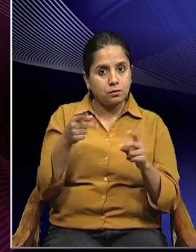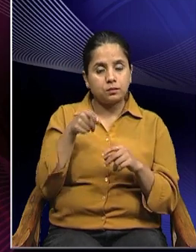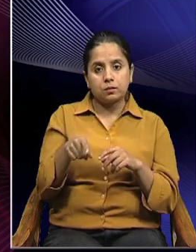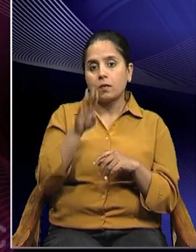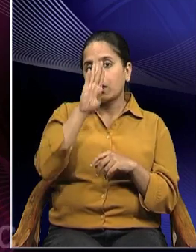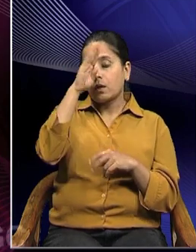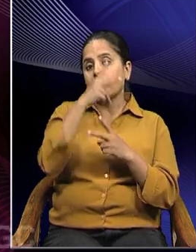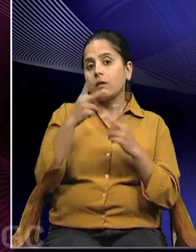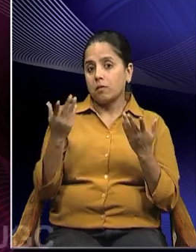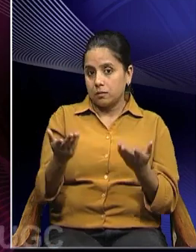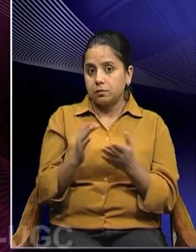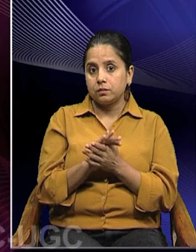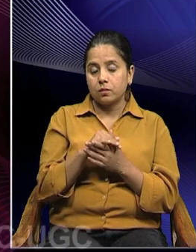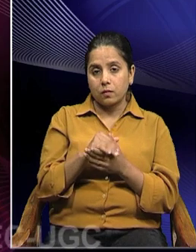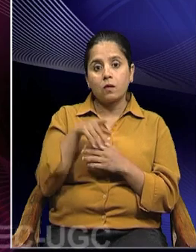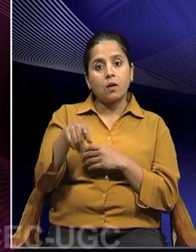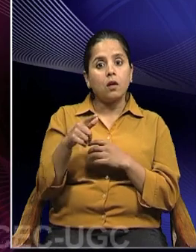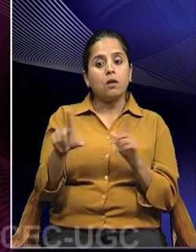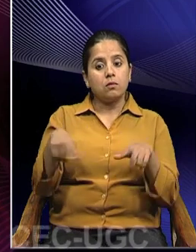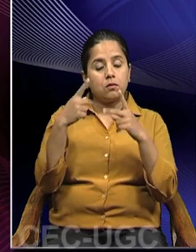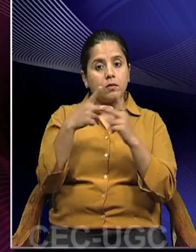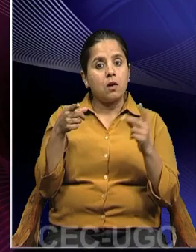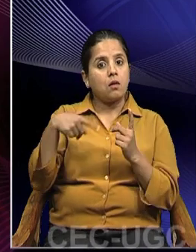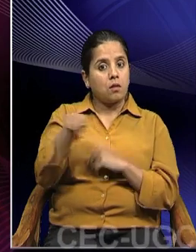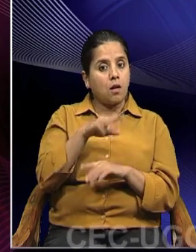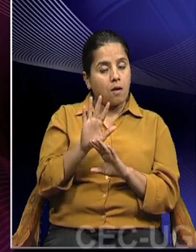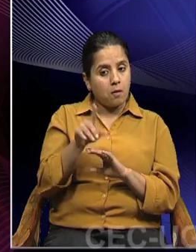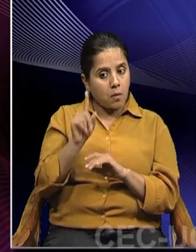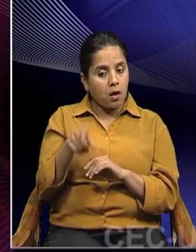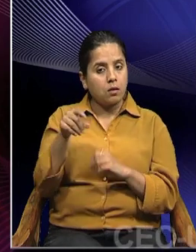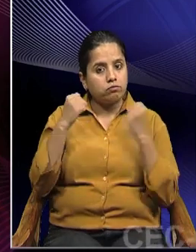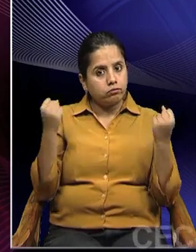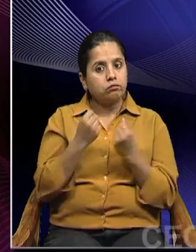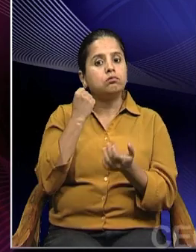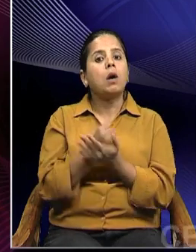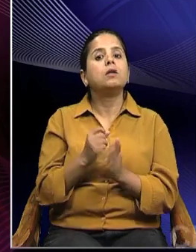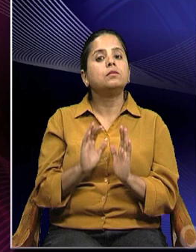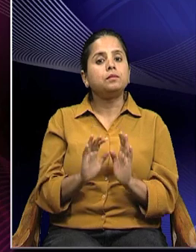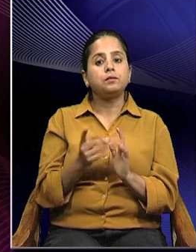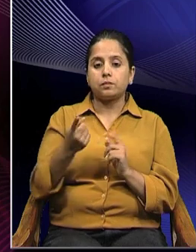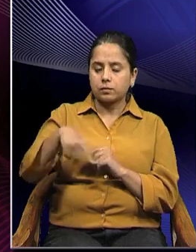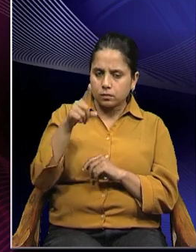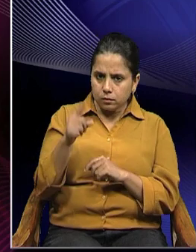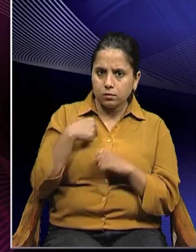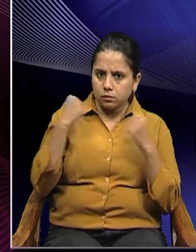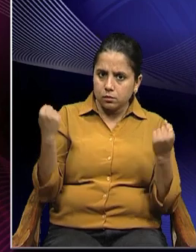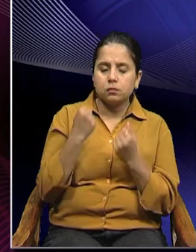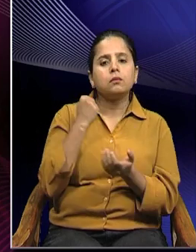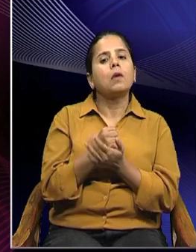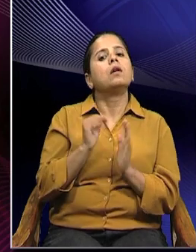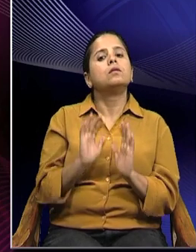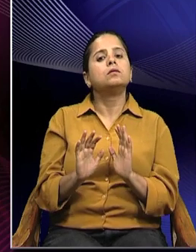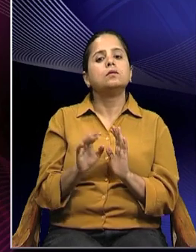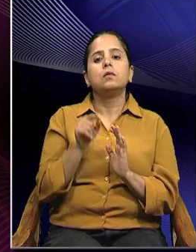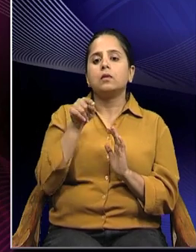king of the jungle, he or she has to put in efforts. So, we have to put our efforts, and it